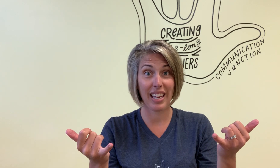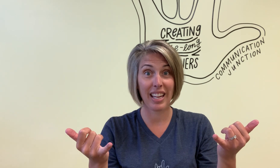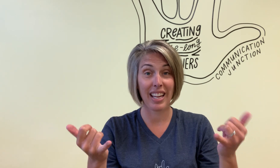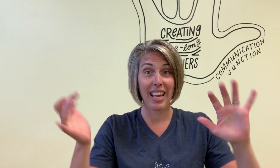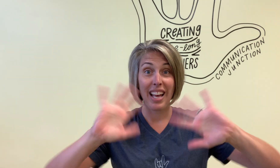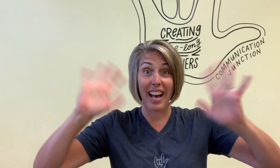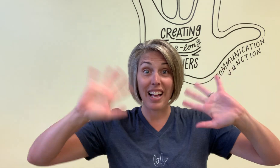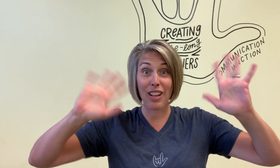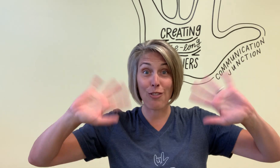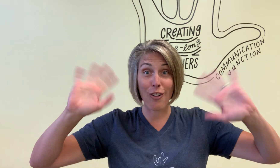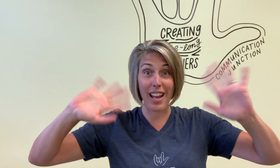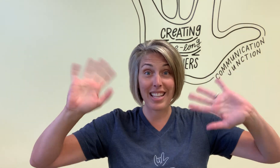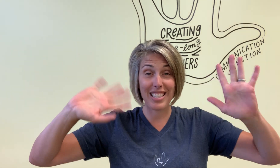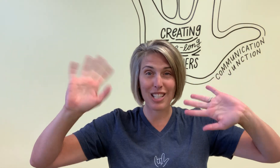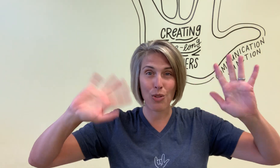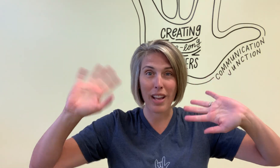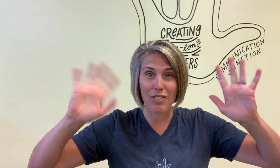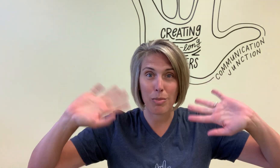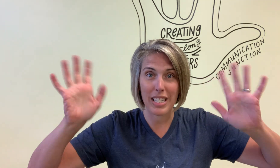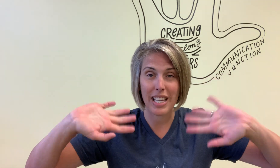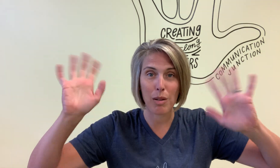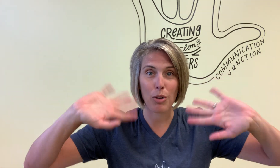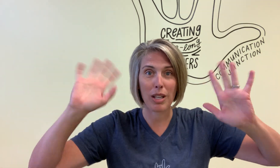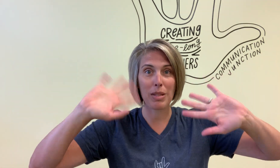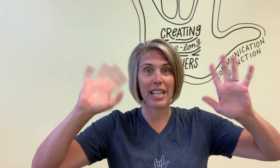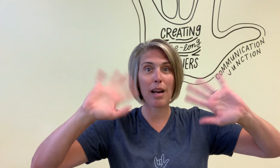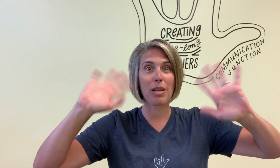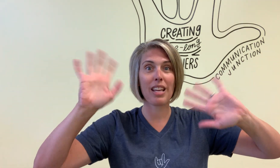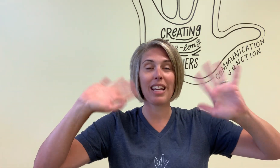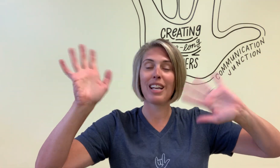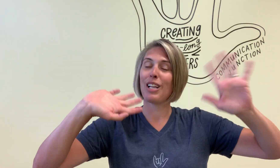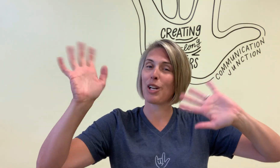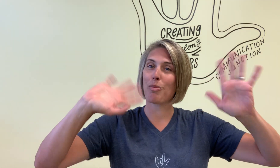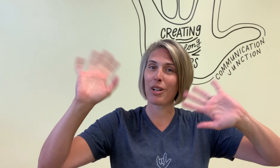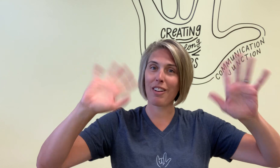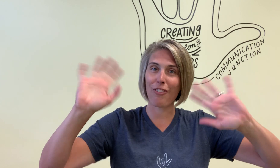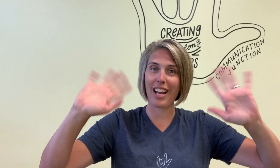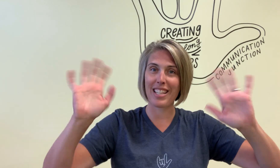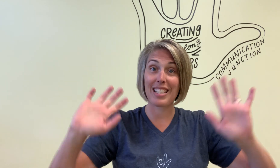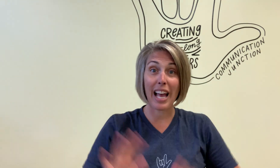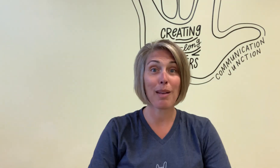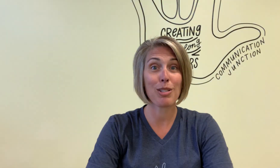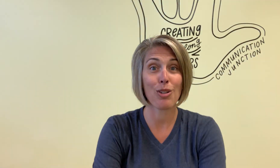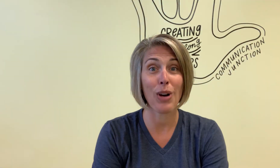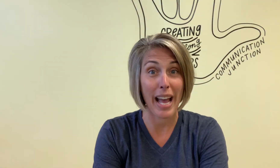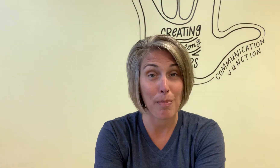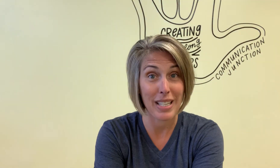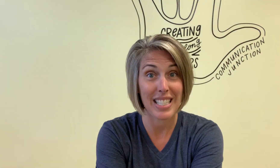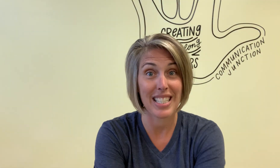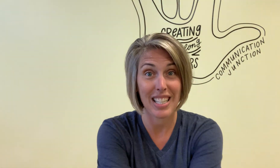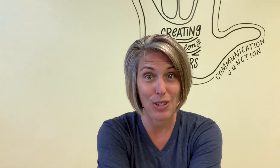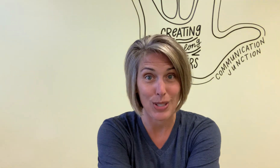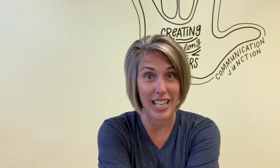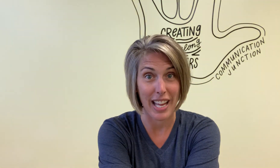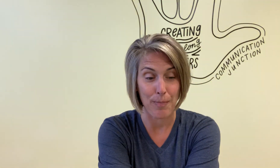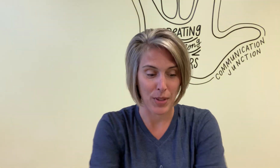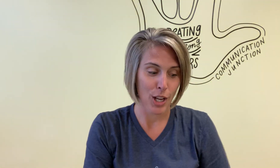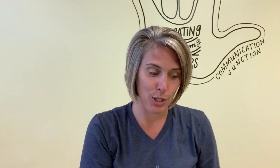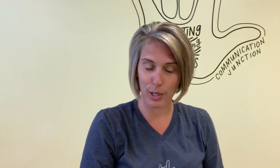today. Hello friends, can you wave to me? Say good morning, Miss Abbey. Good morning, friends. I'm so happy to see you today. So I told